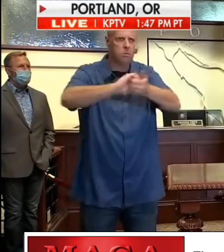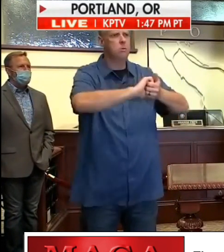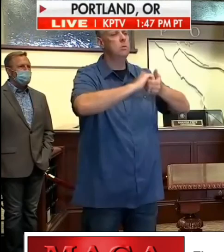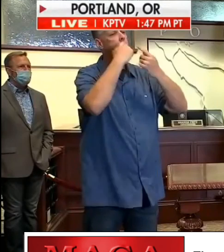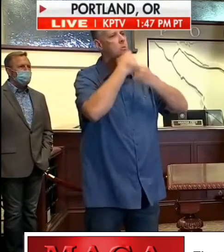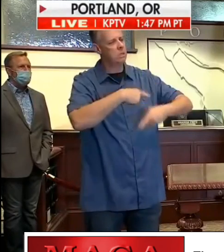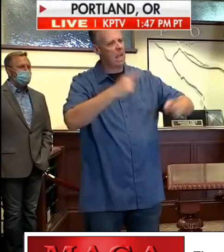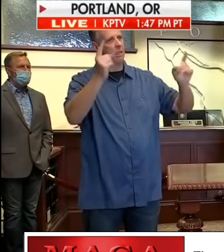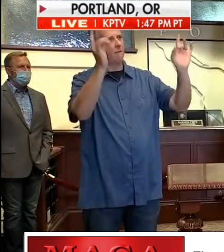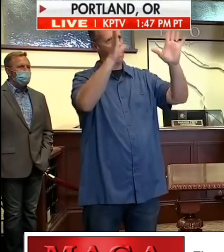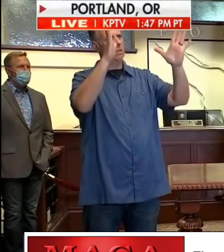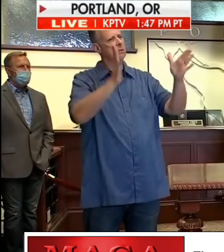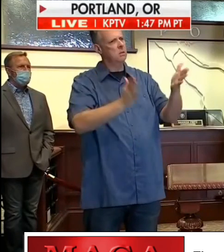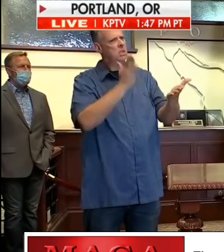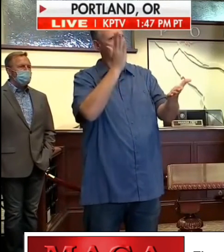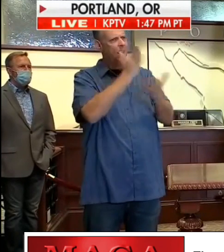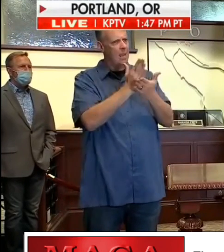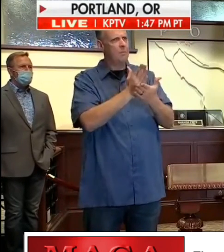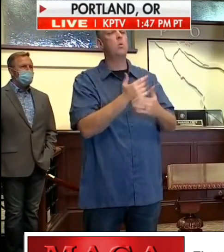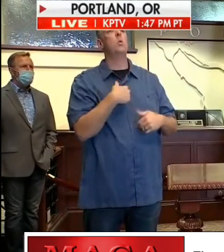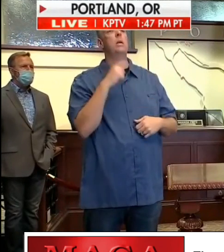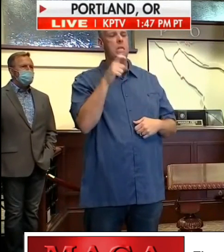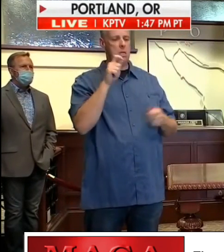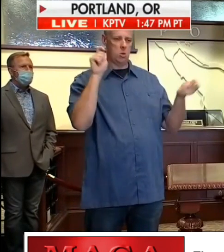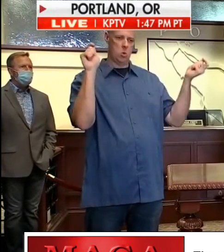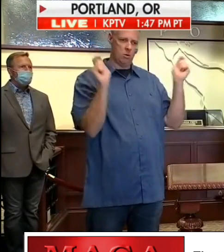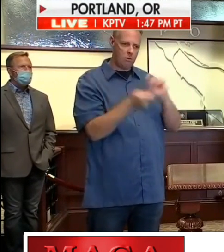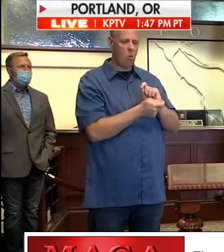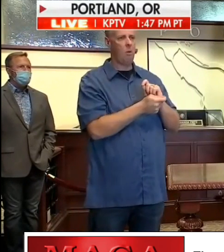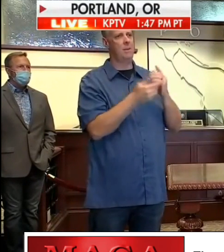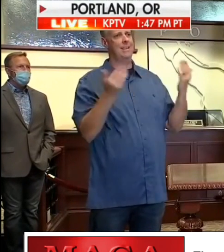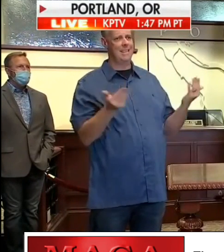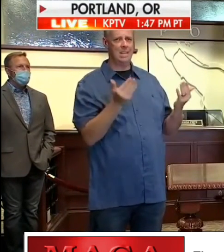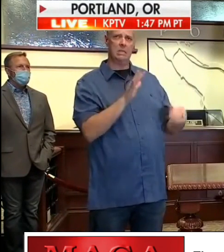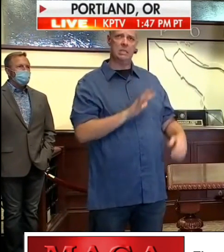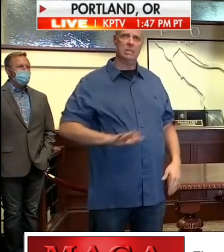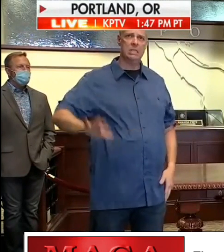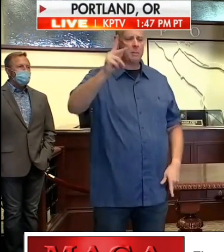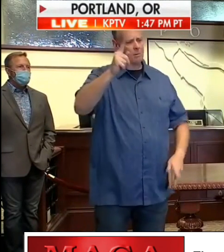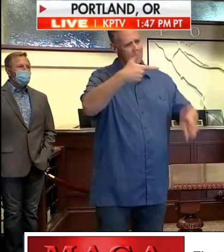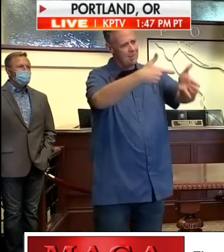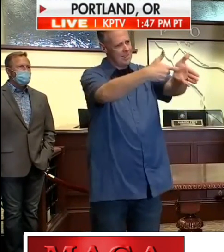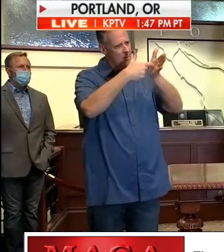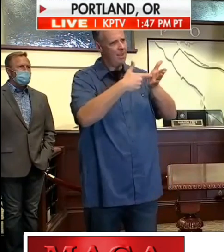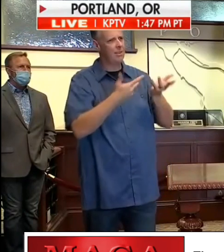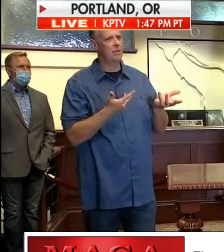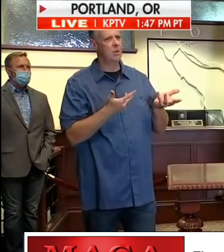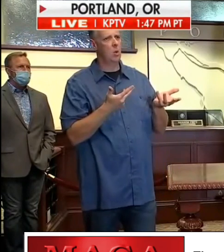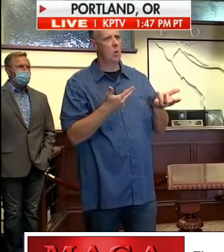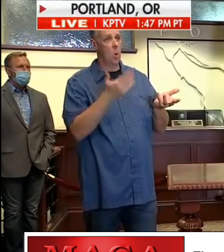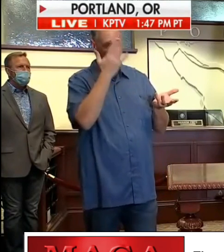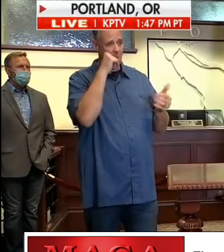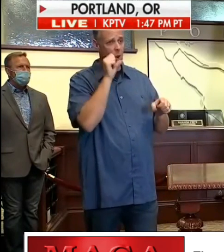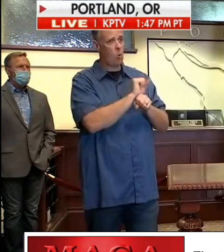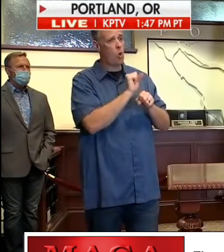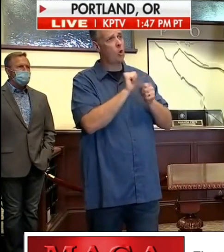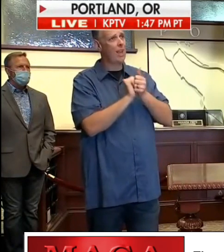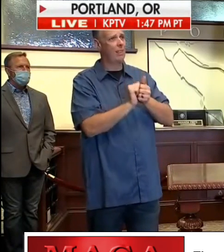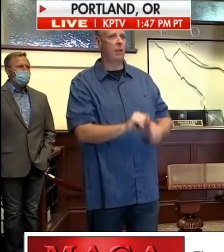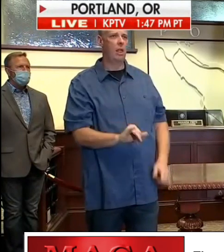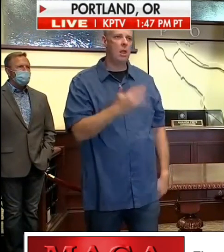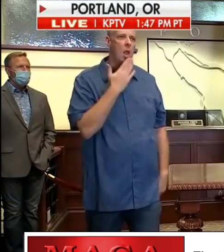a commitment to the kind of changes and reforms that the people in this country are demanding. And let's work together. Wouldn't that be a